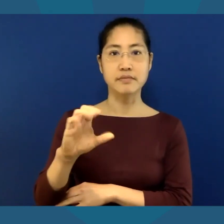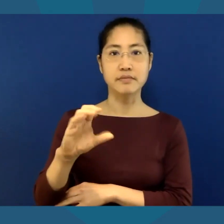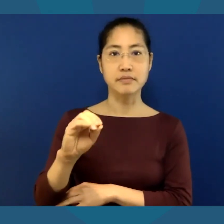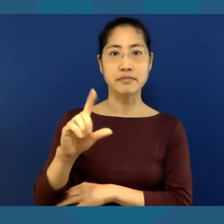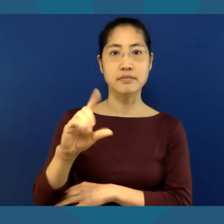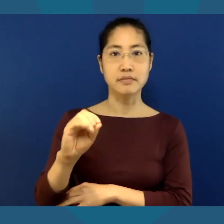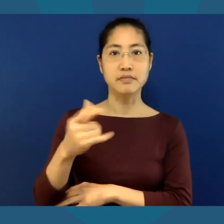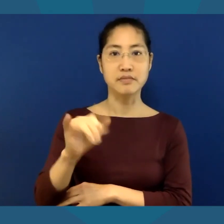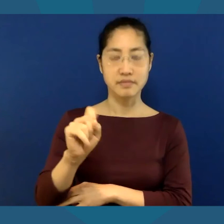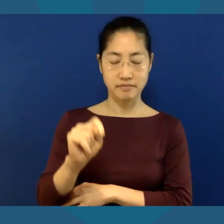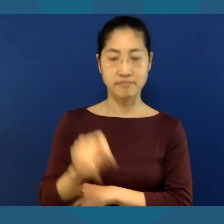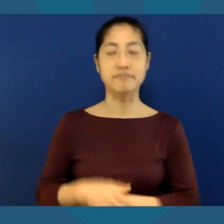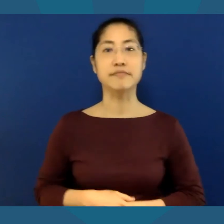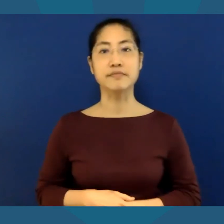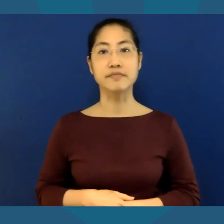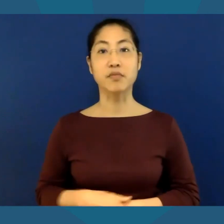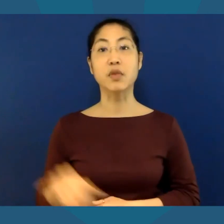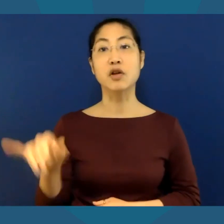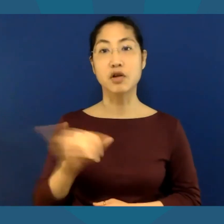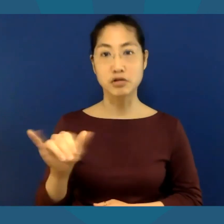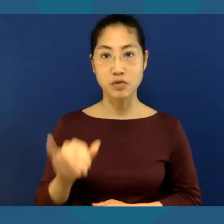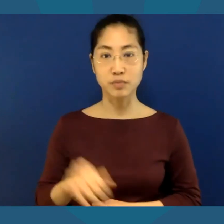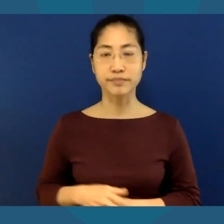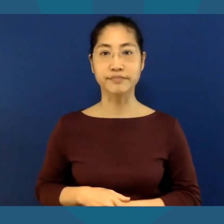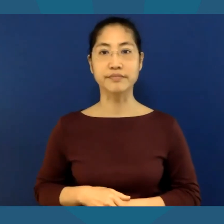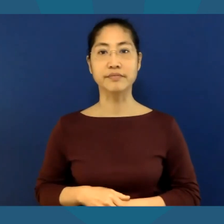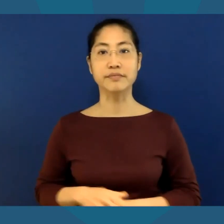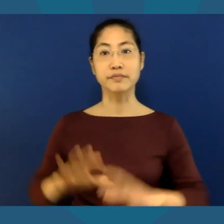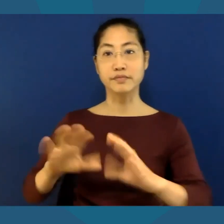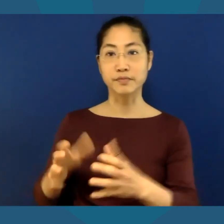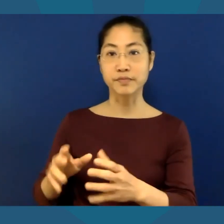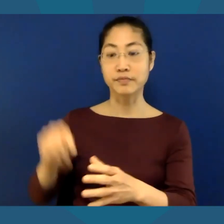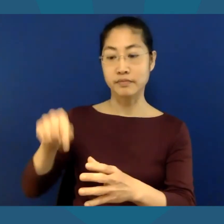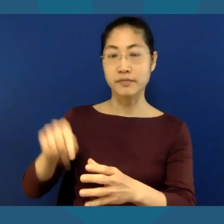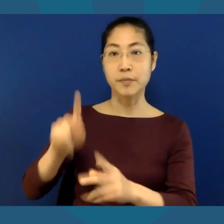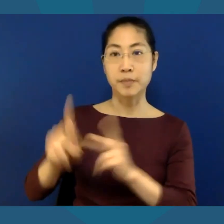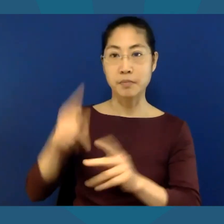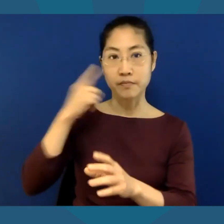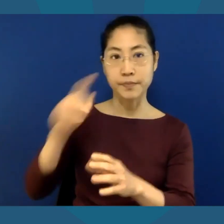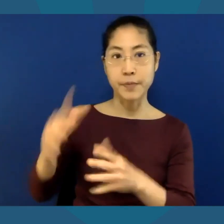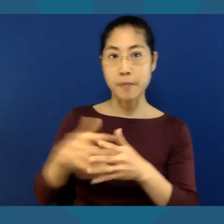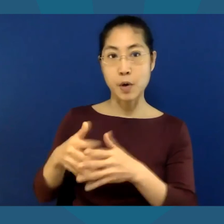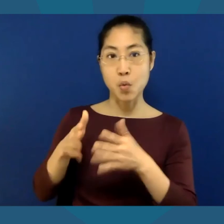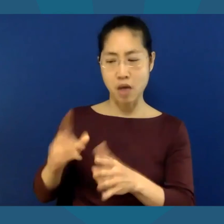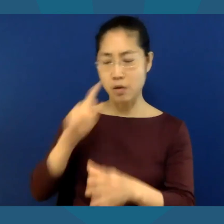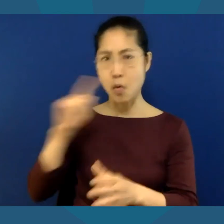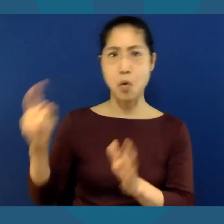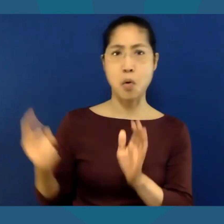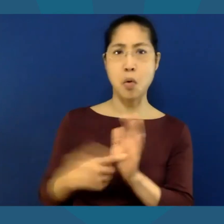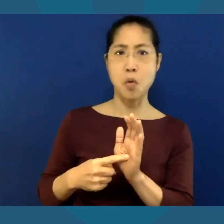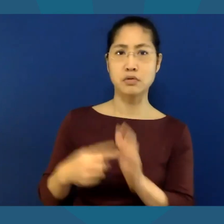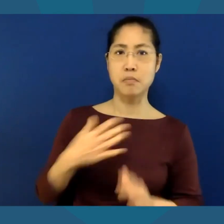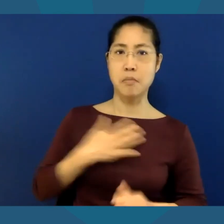I was also awarded the Barbara Jordan Progressive Leadership Award for